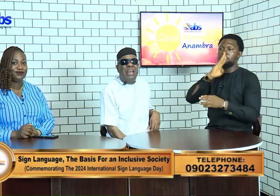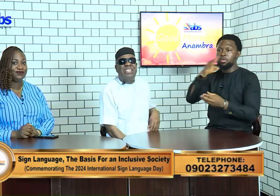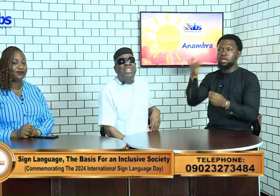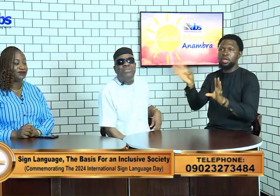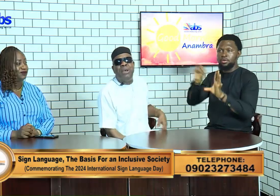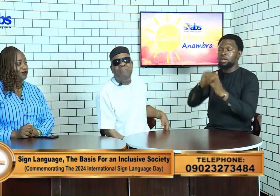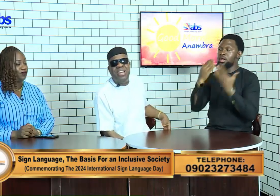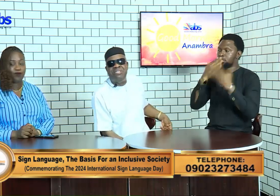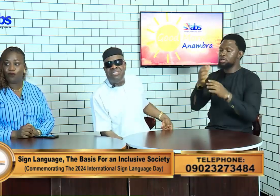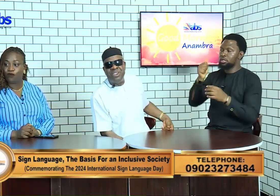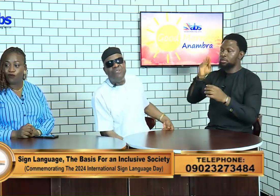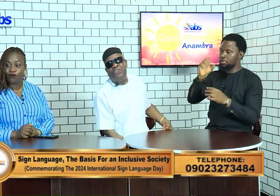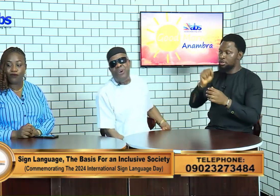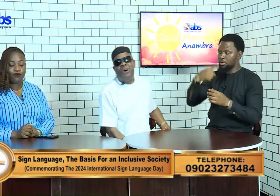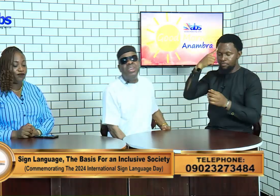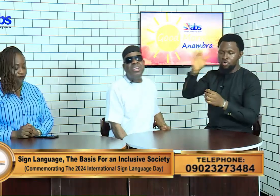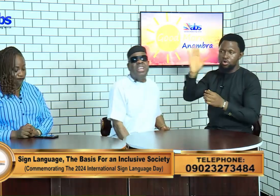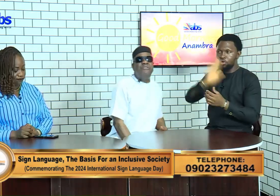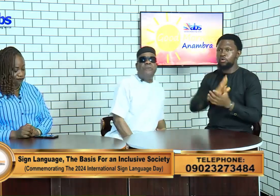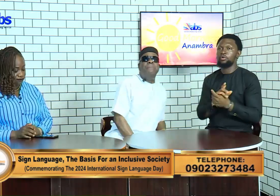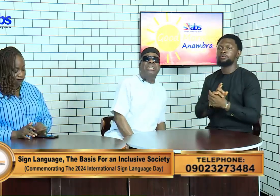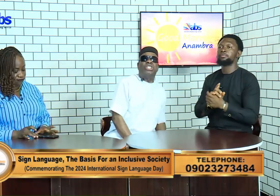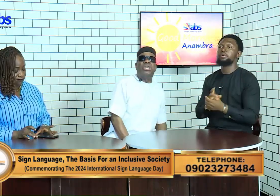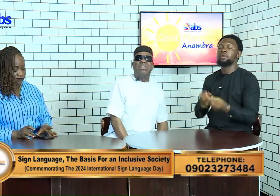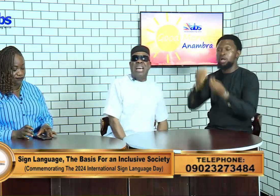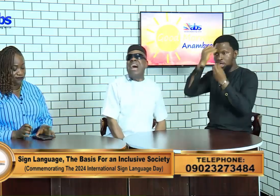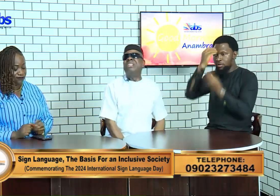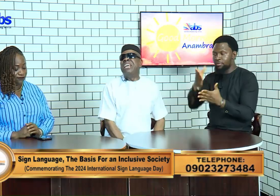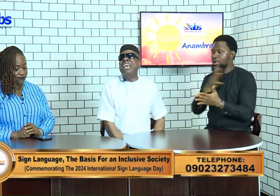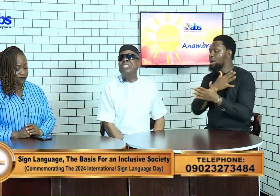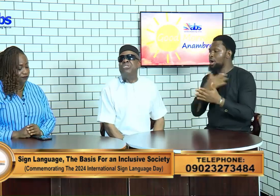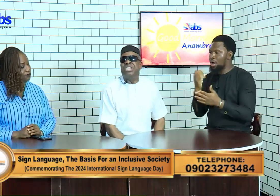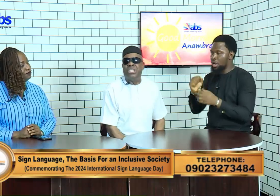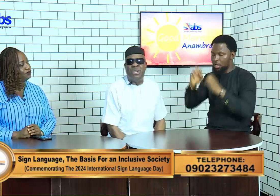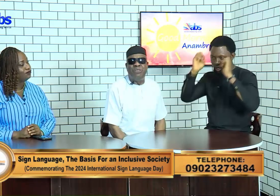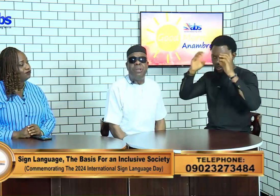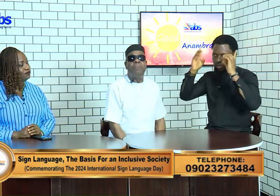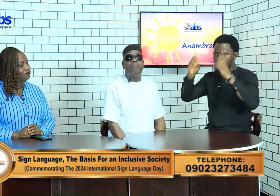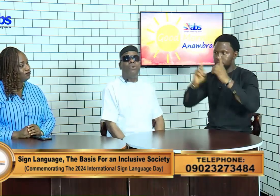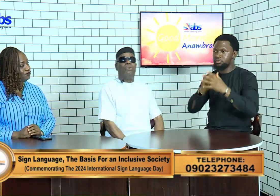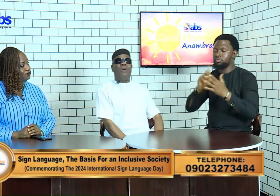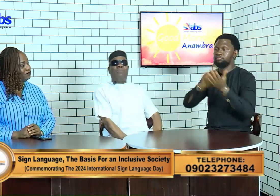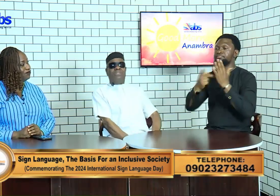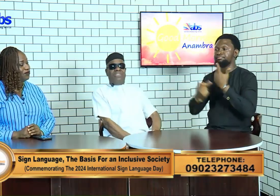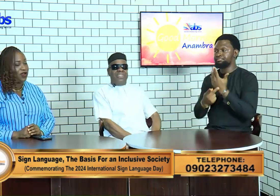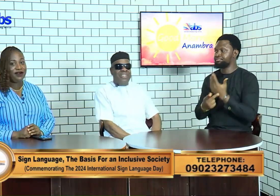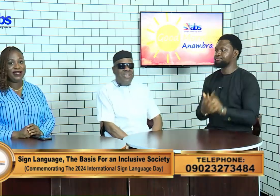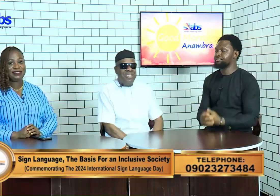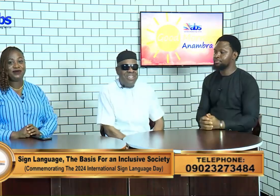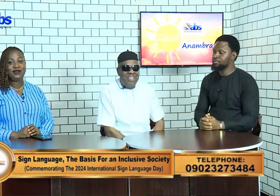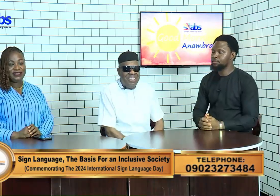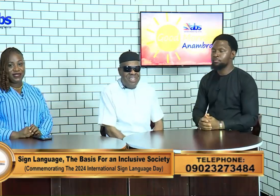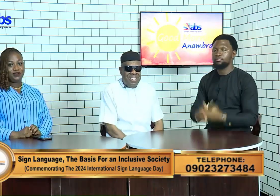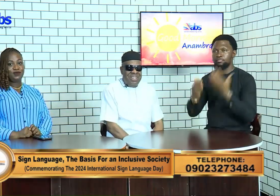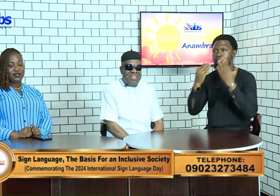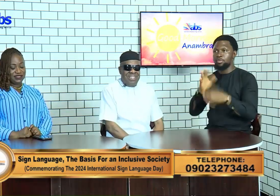involved. And thank you, ABS, for your information and education program. All right.